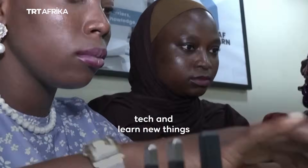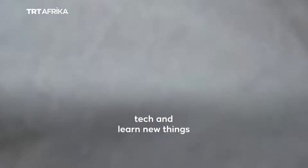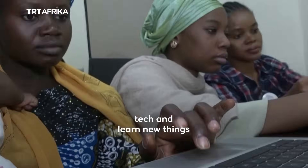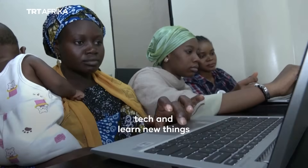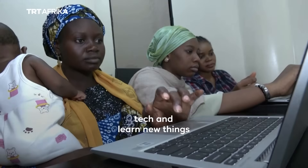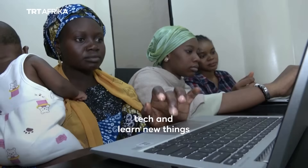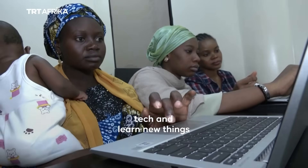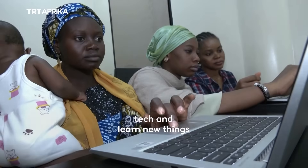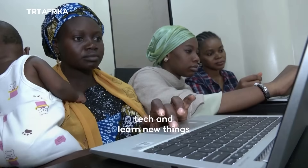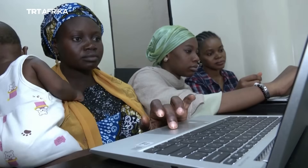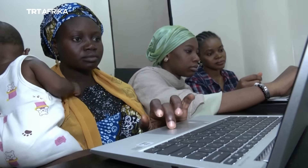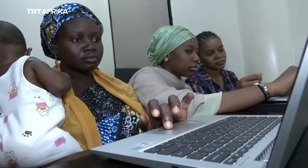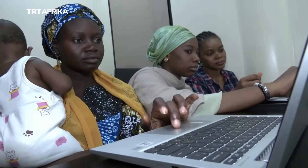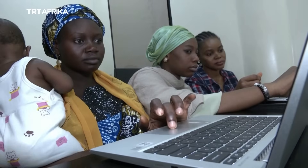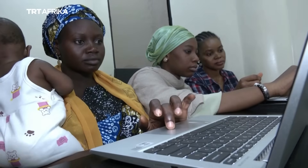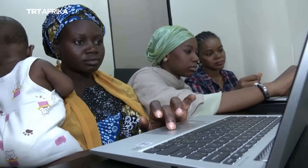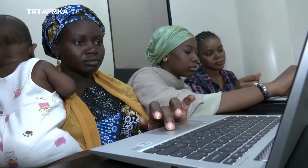learn new things.